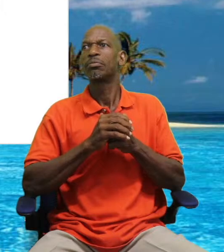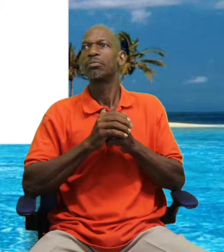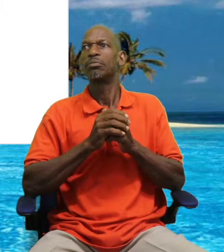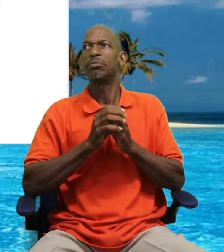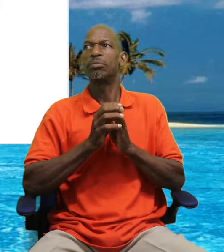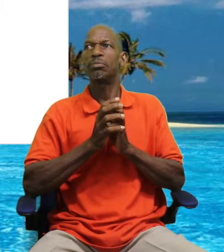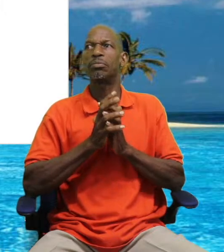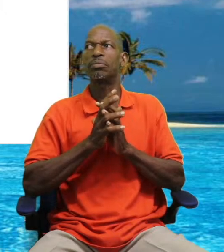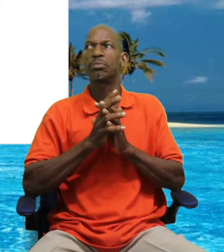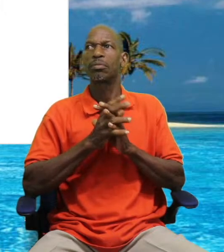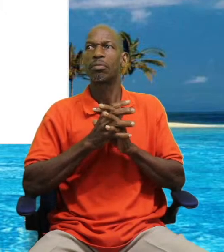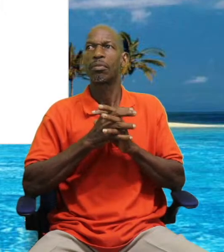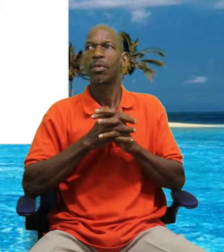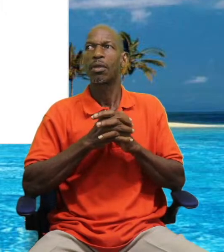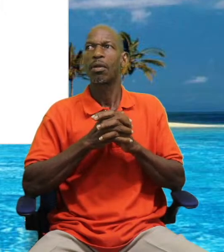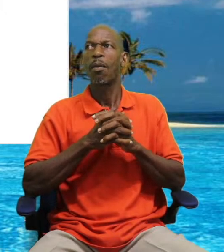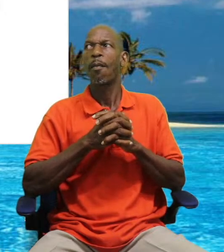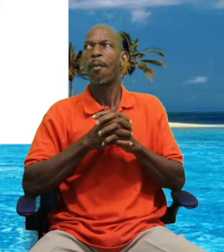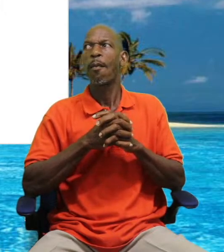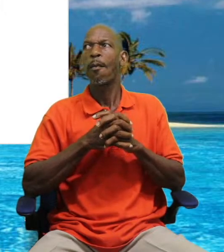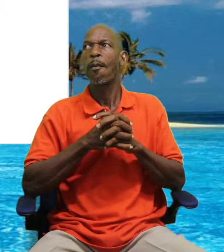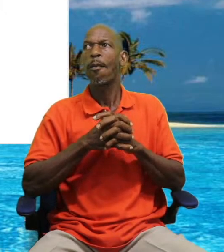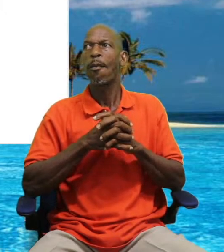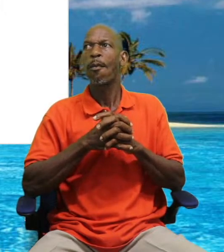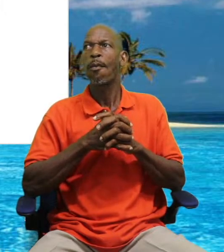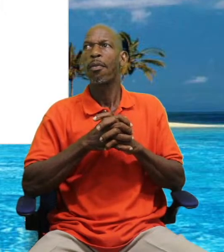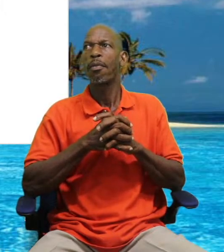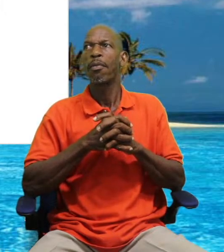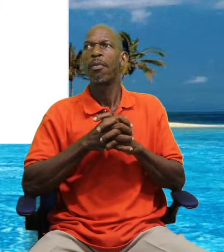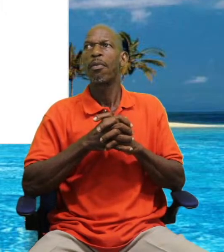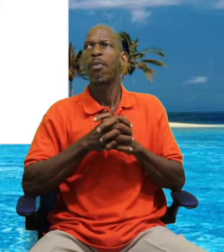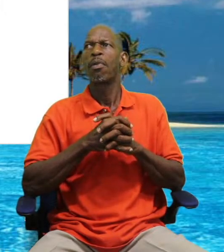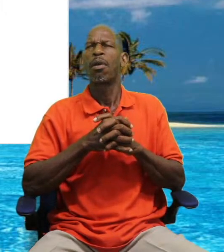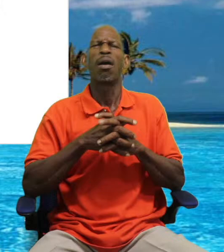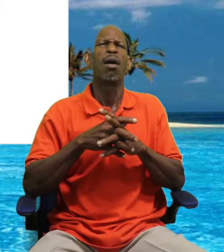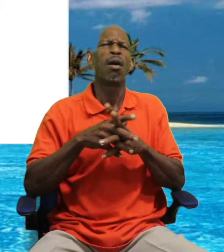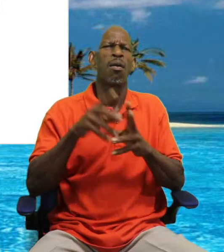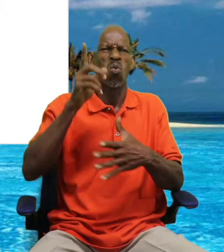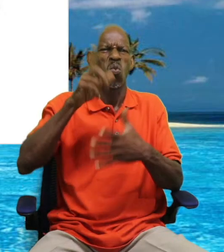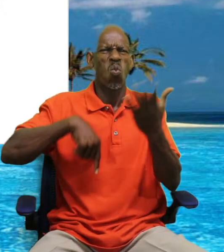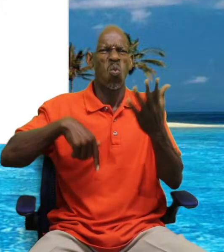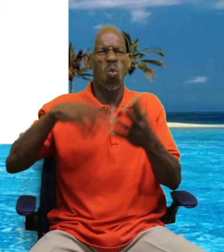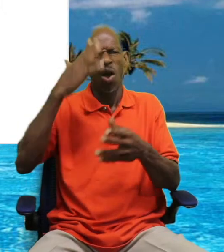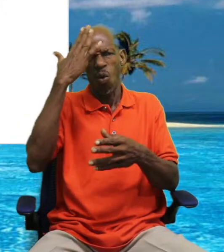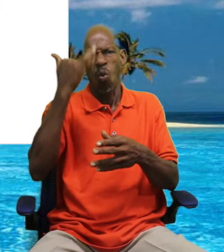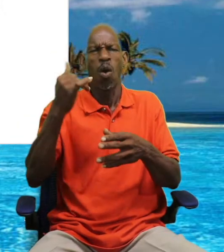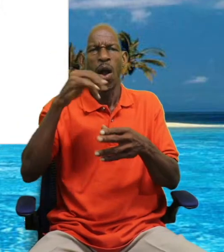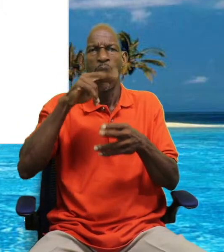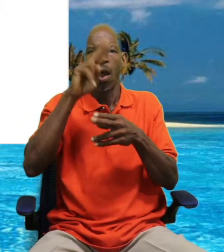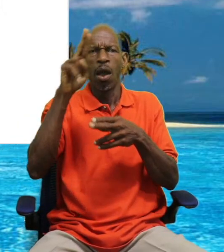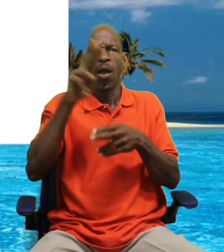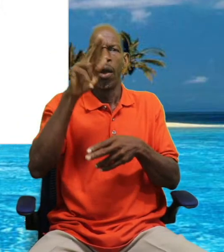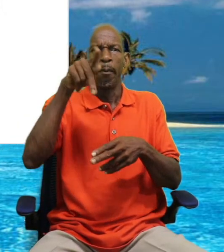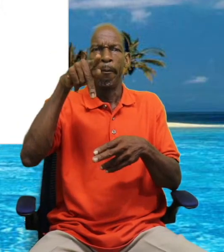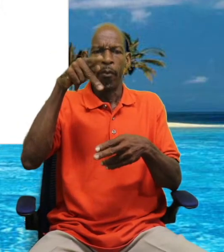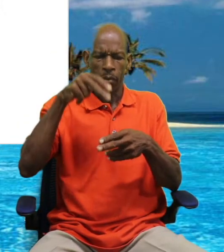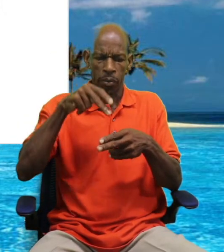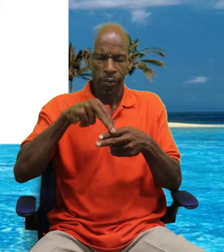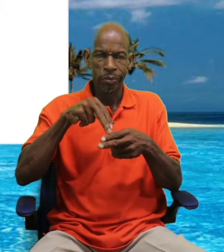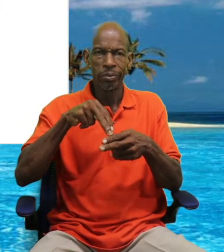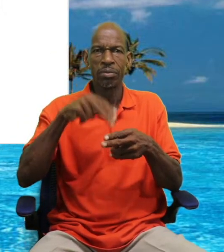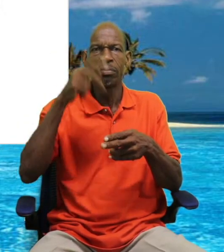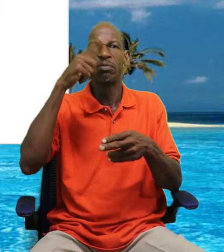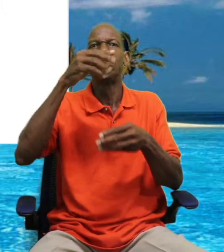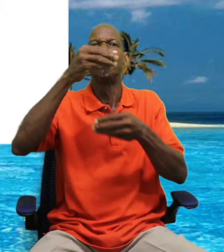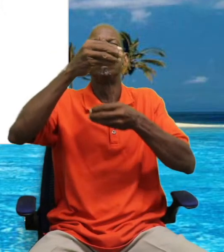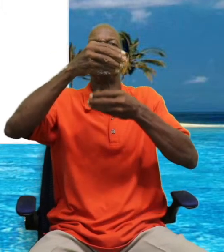All right, the pronoun is, remember, pronoun is used to replace a noun, and today